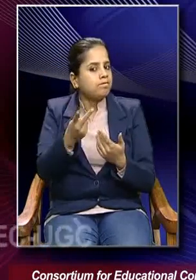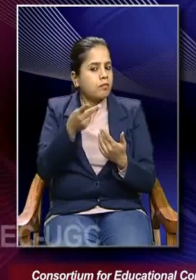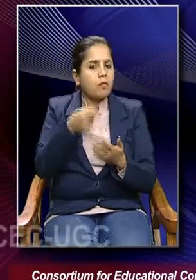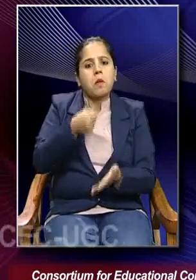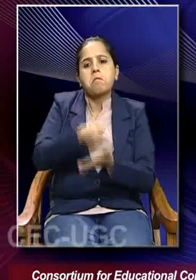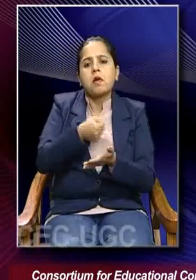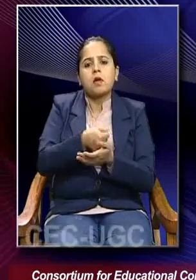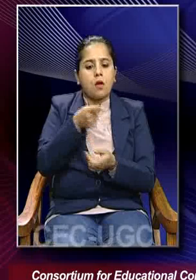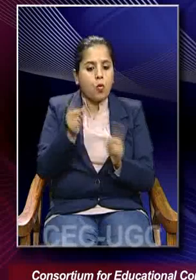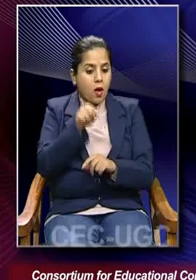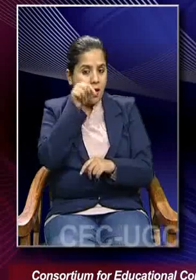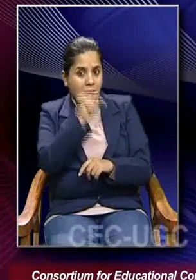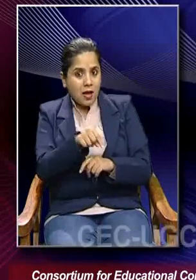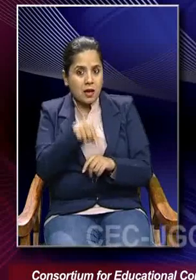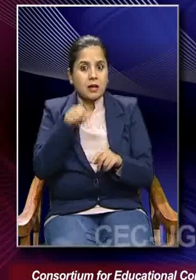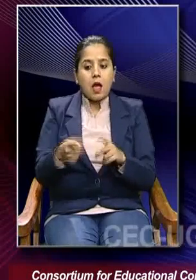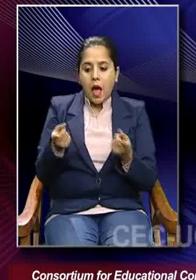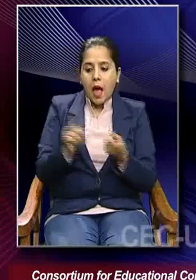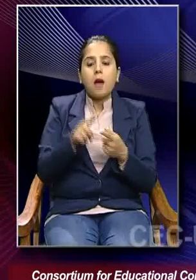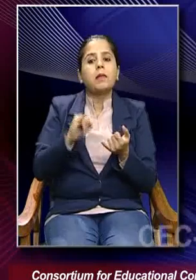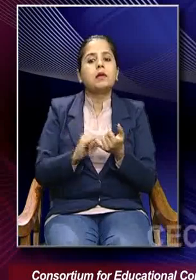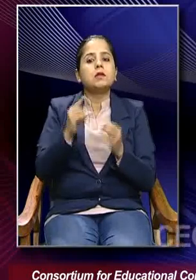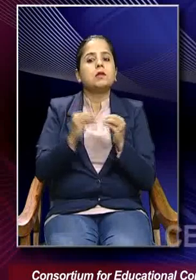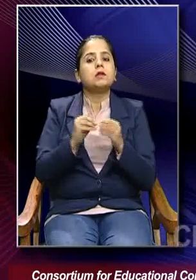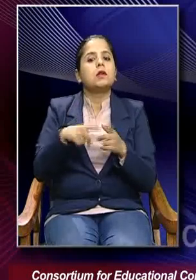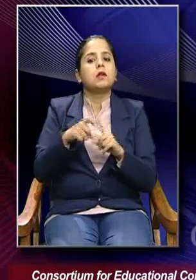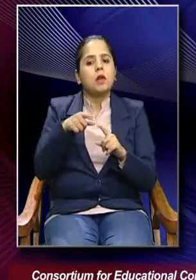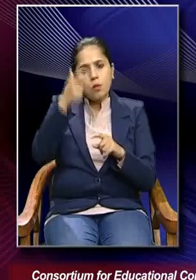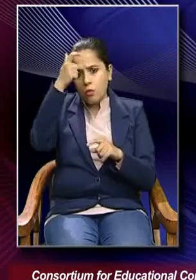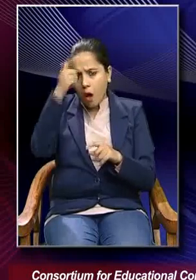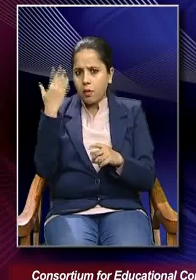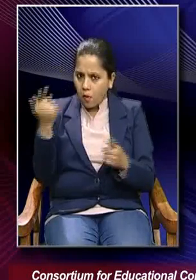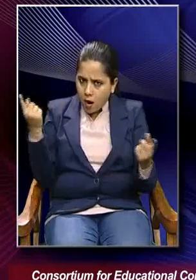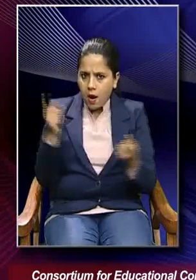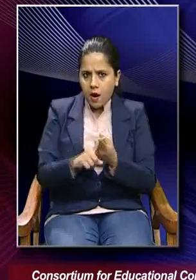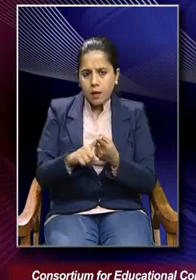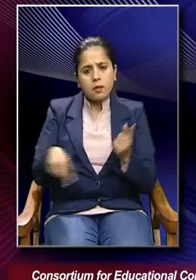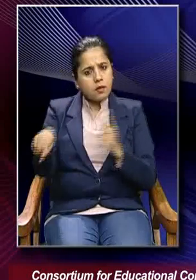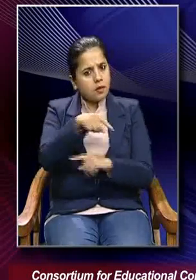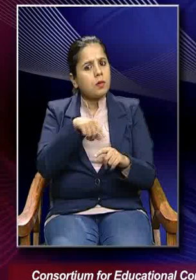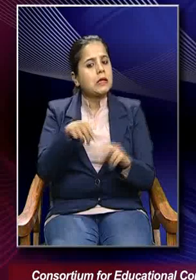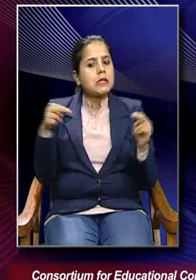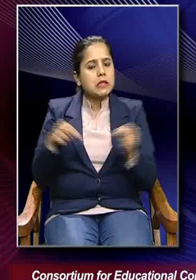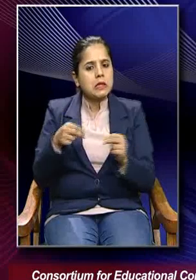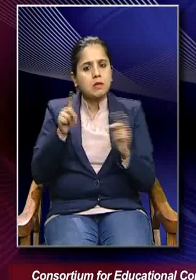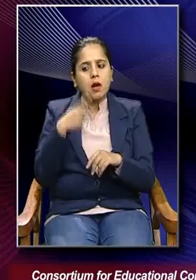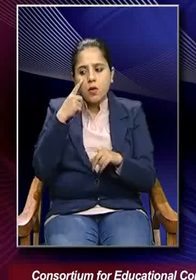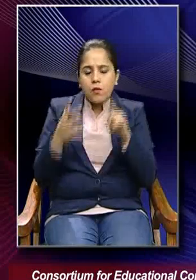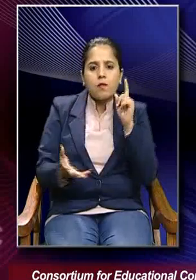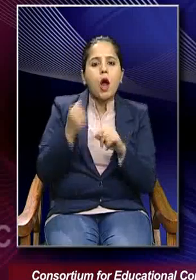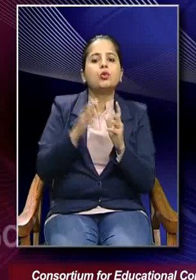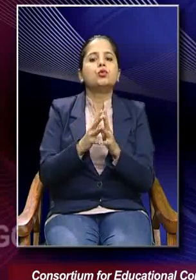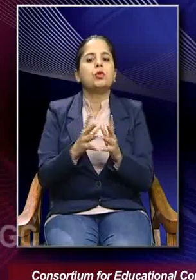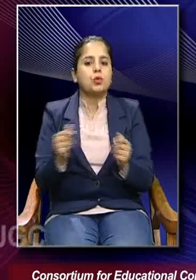base from where the discipline will emerge. Problems were created and there was a need to find out